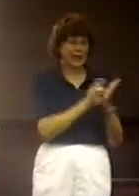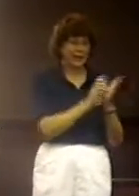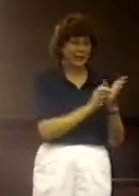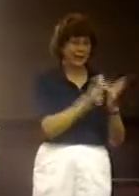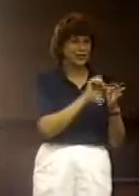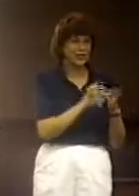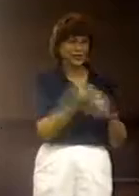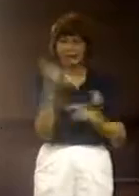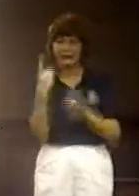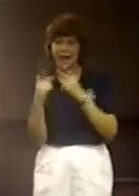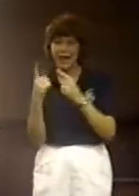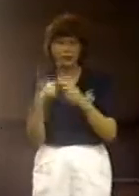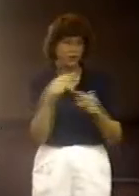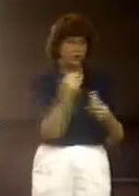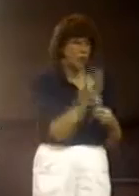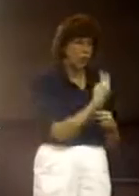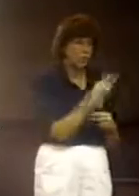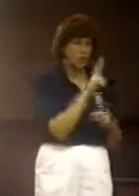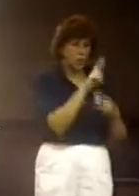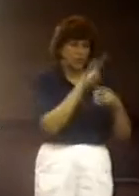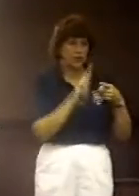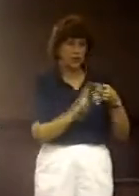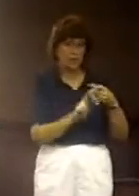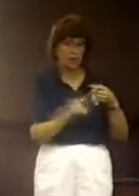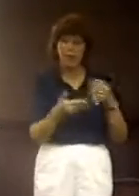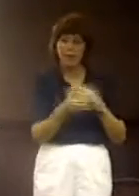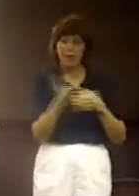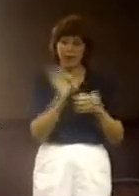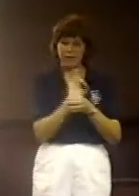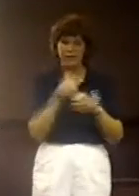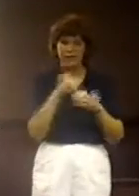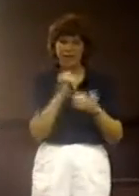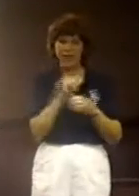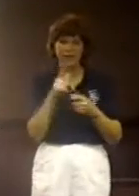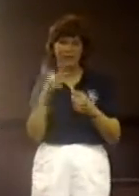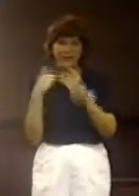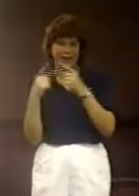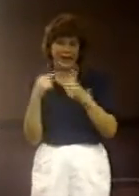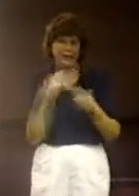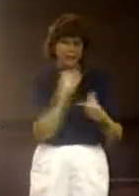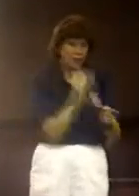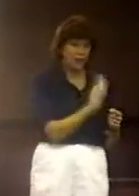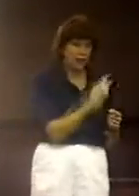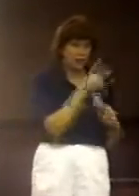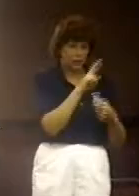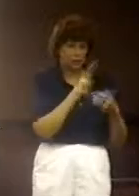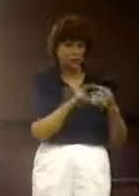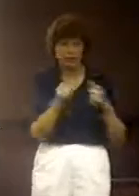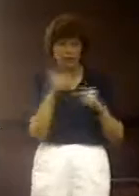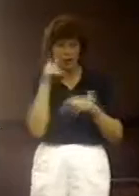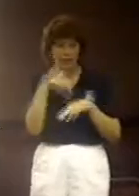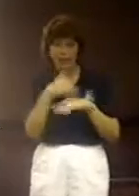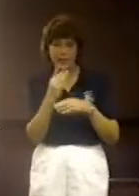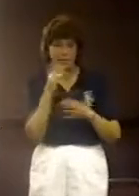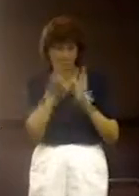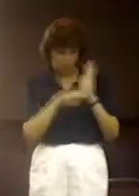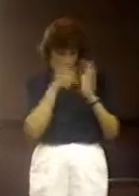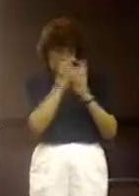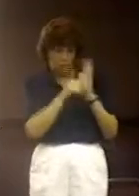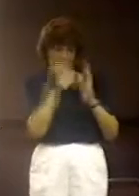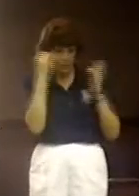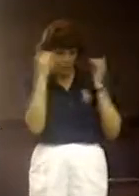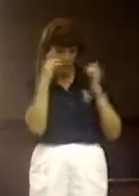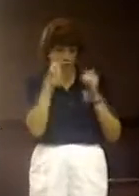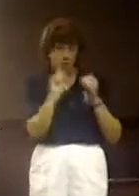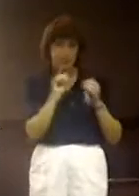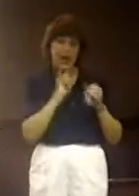to voice ratio. By figuring out all these sign to voice ratios, when I went in and looked at and videotaped teachers, I